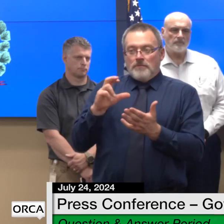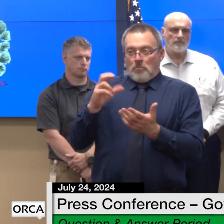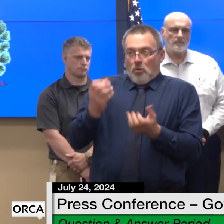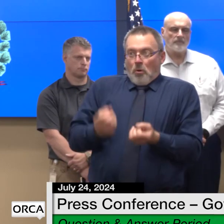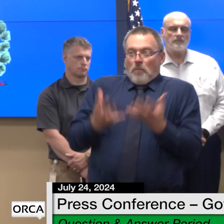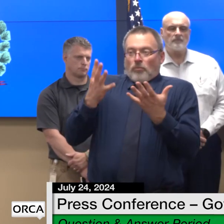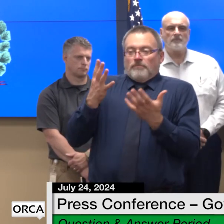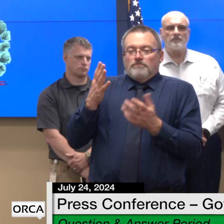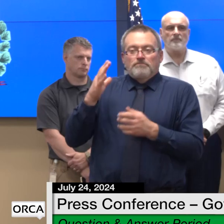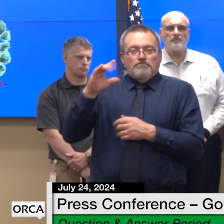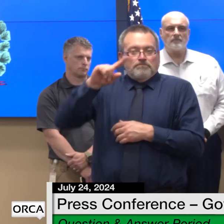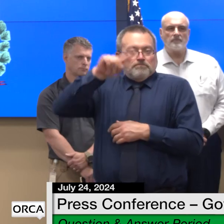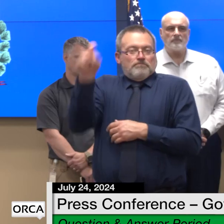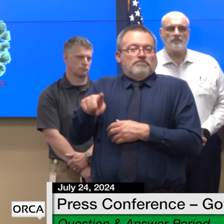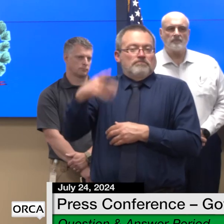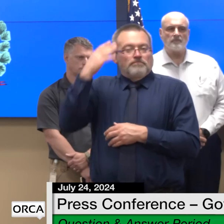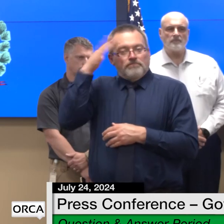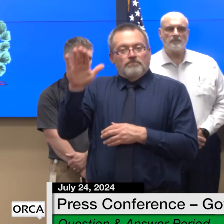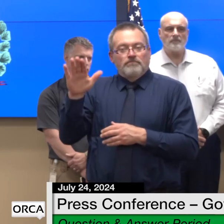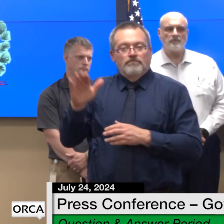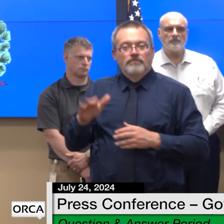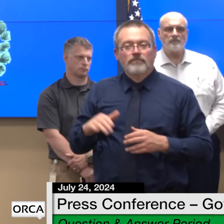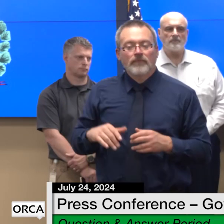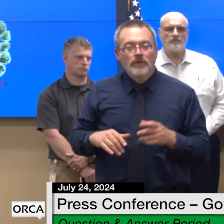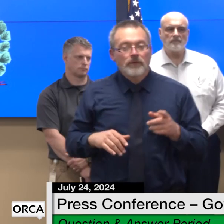do you intend for these to stay open?